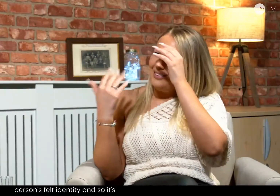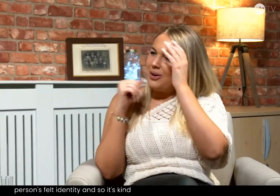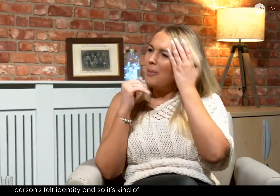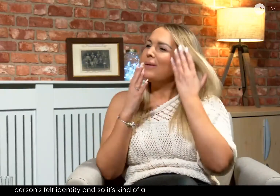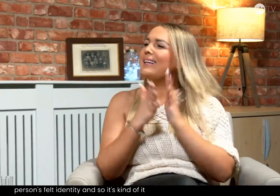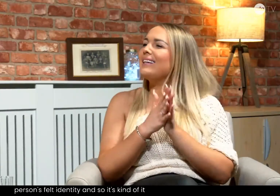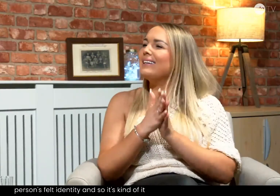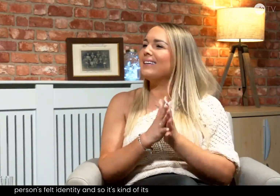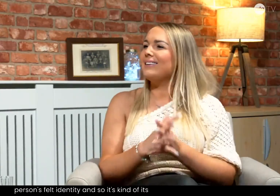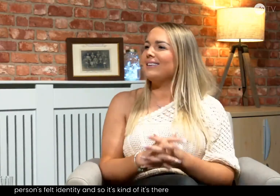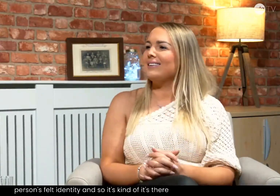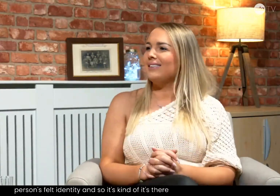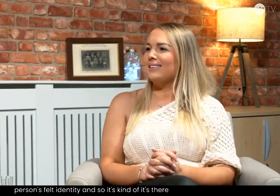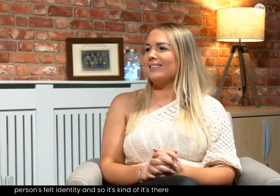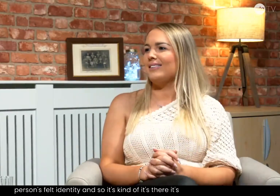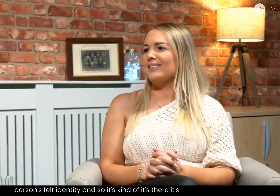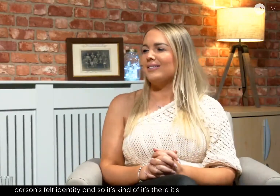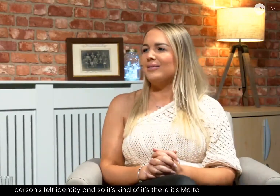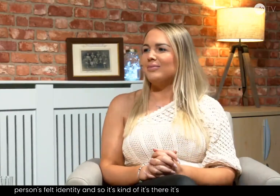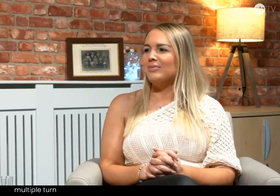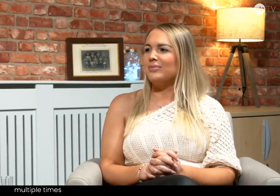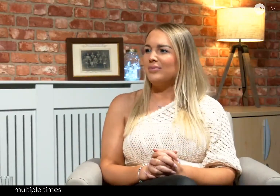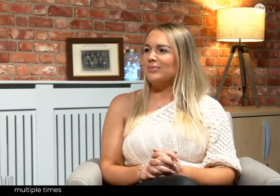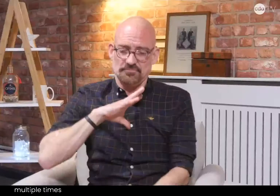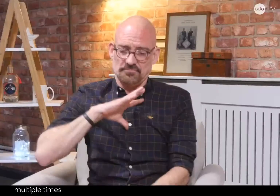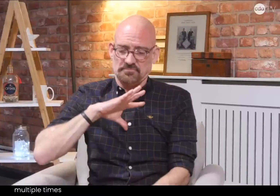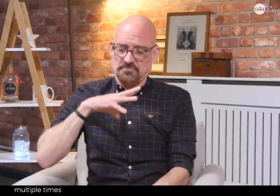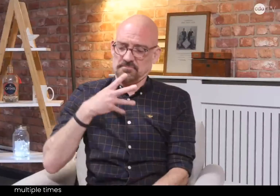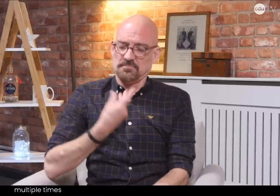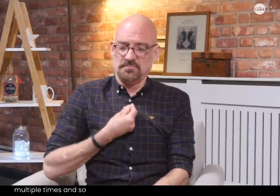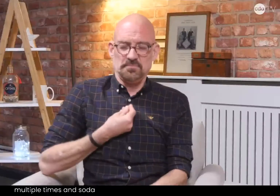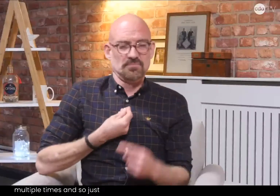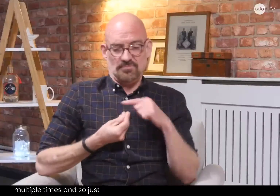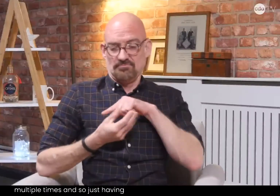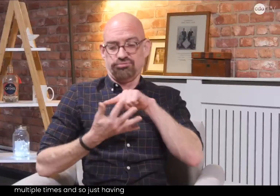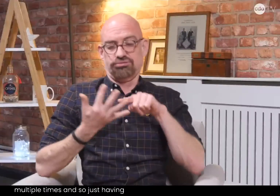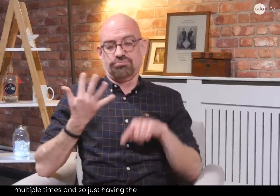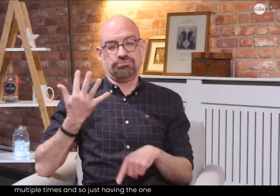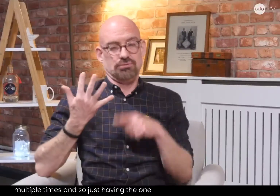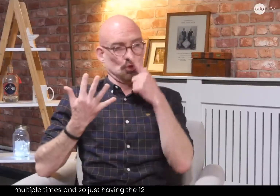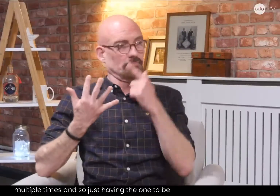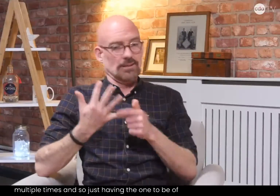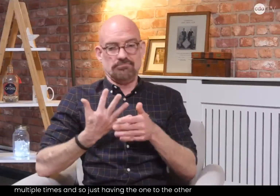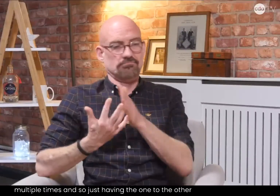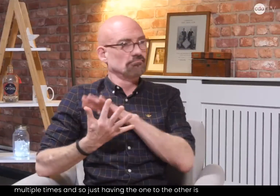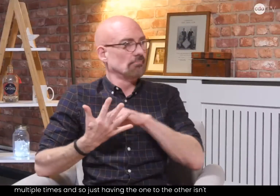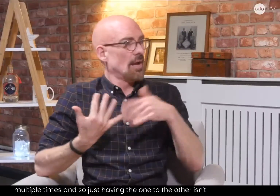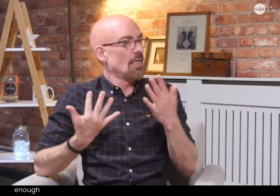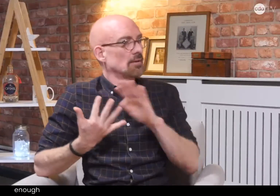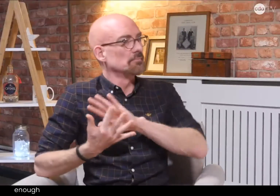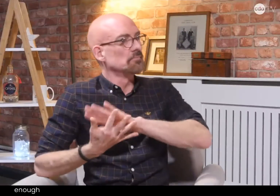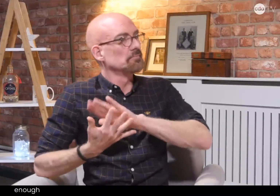it's multiple terms. And so just having the one to the other isn't enough. It has to be all-encompassing.